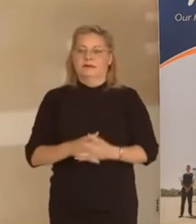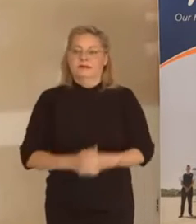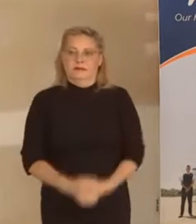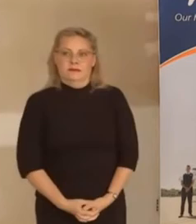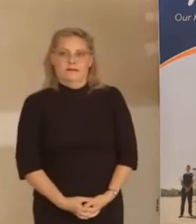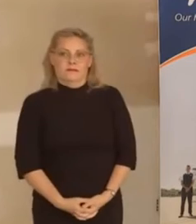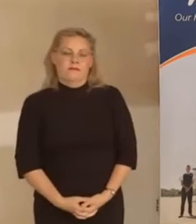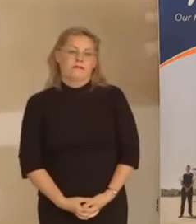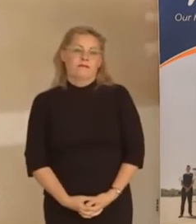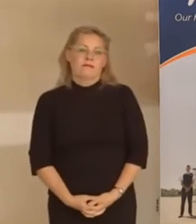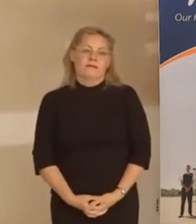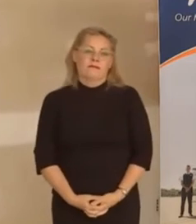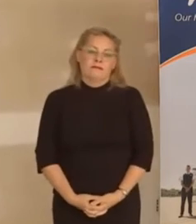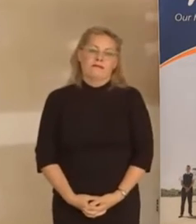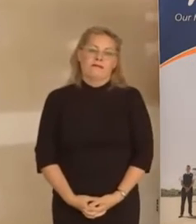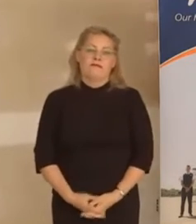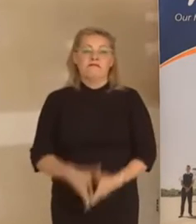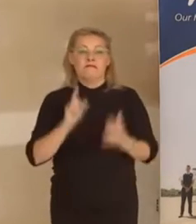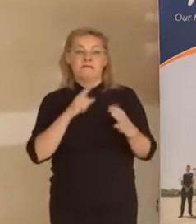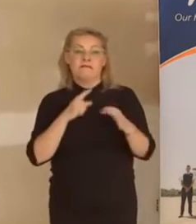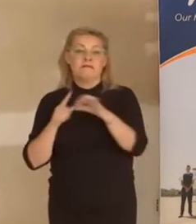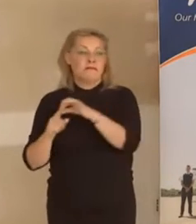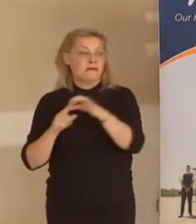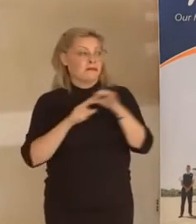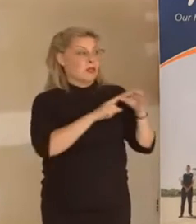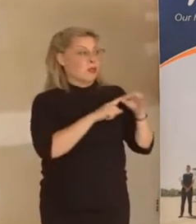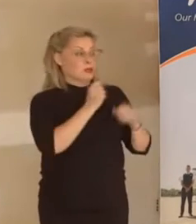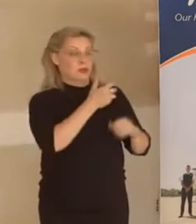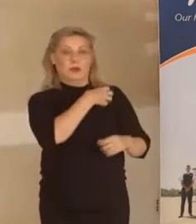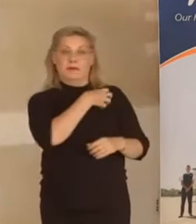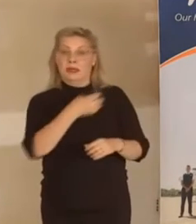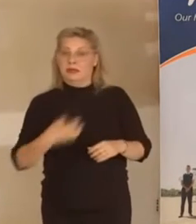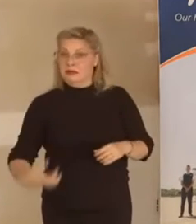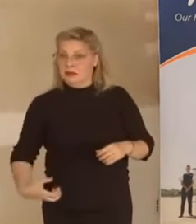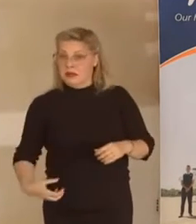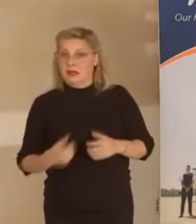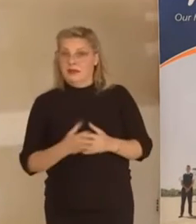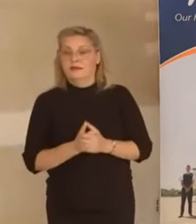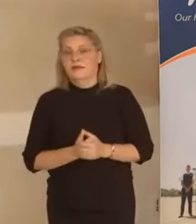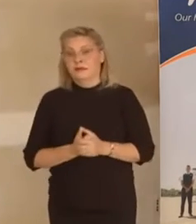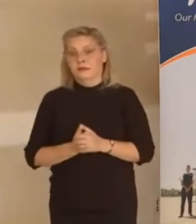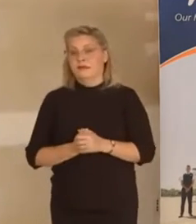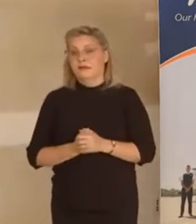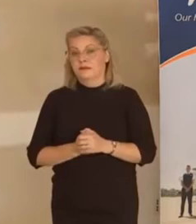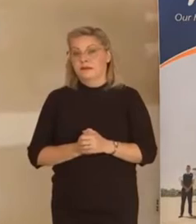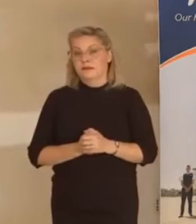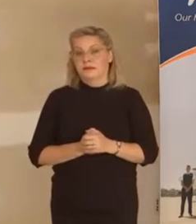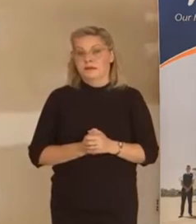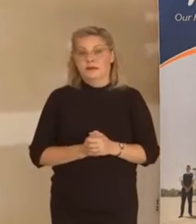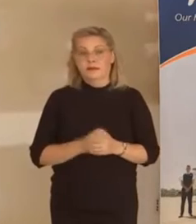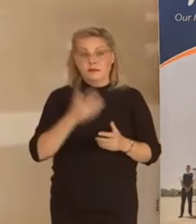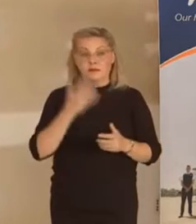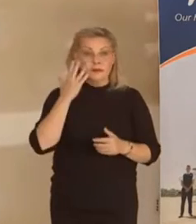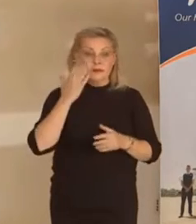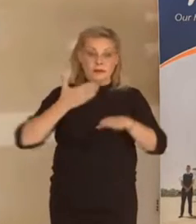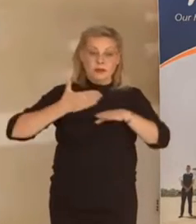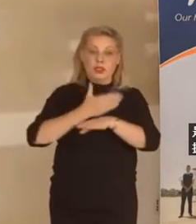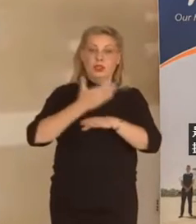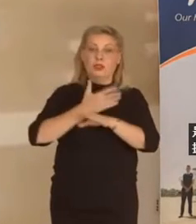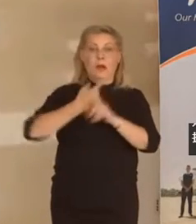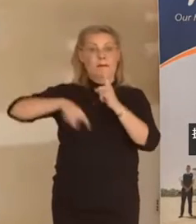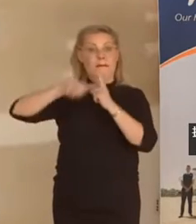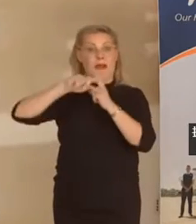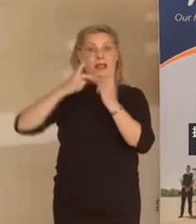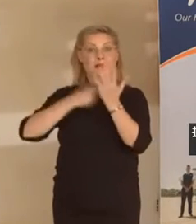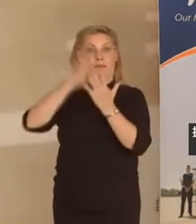sorry, Minister Ayres. But in the Jobs Plus program, was there any consideration for kind of Indigenous-owned companies or providing more